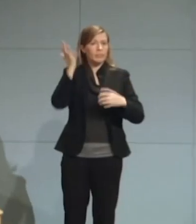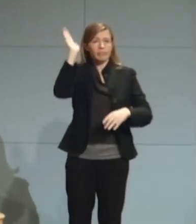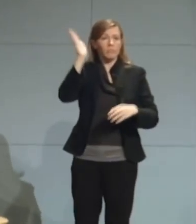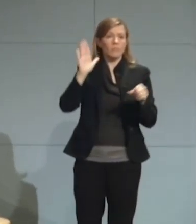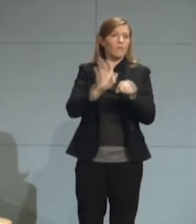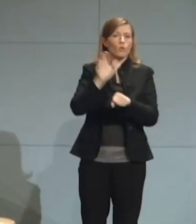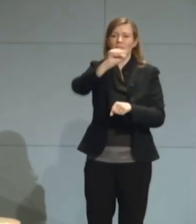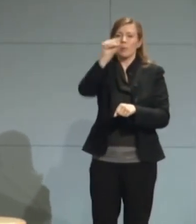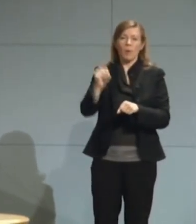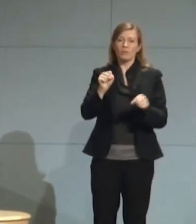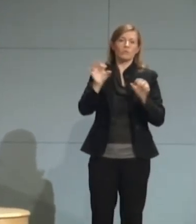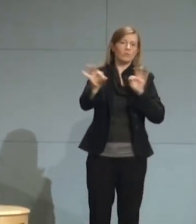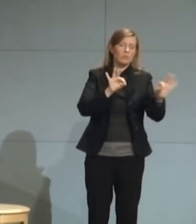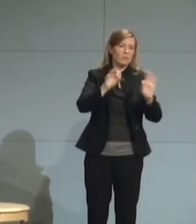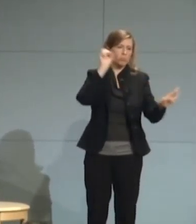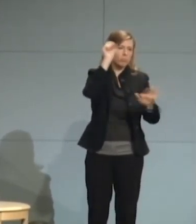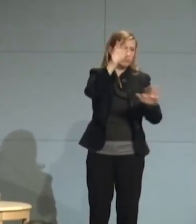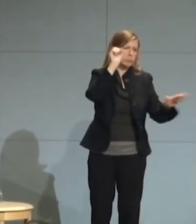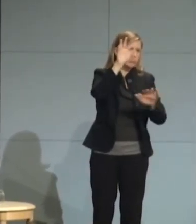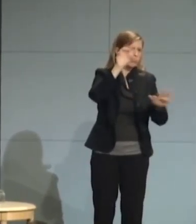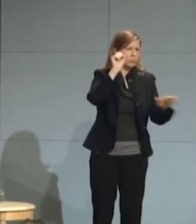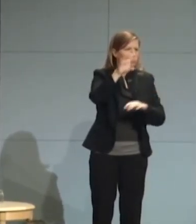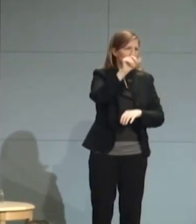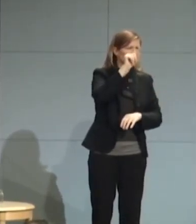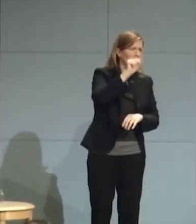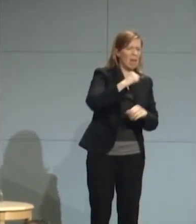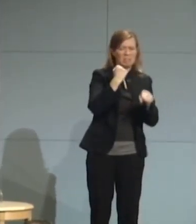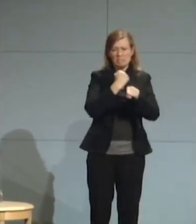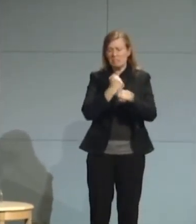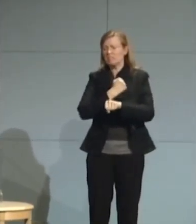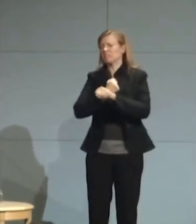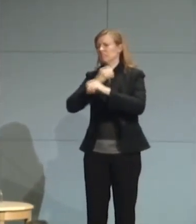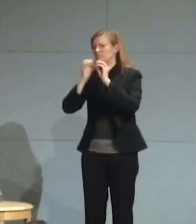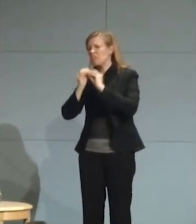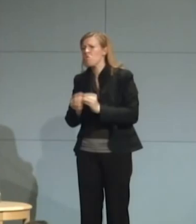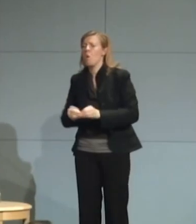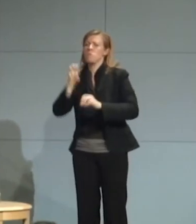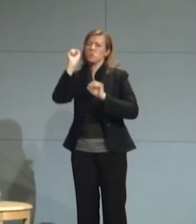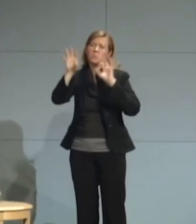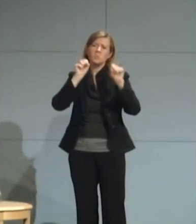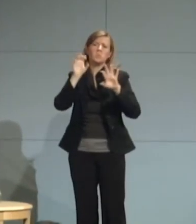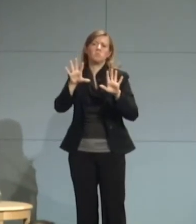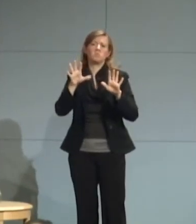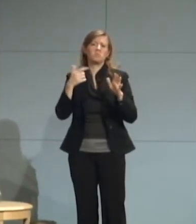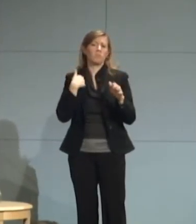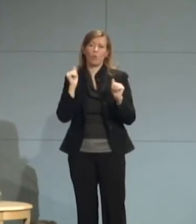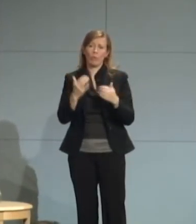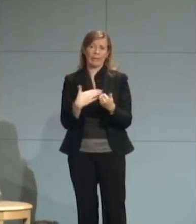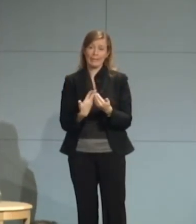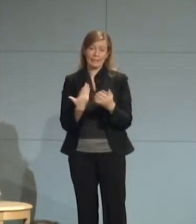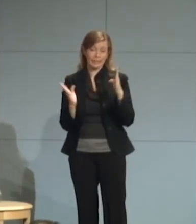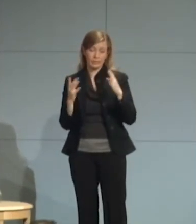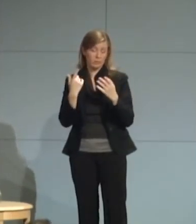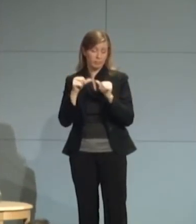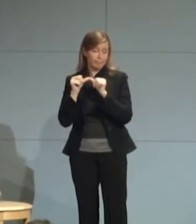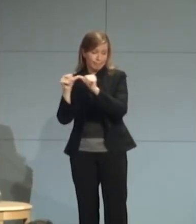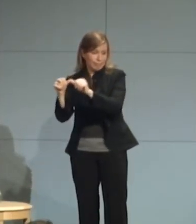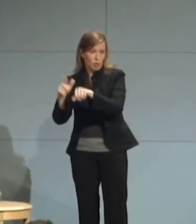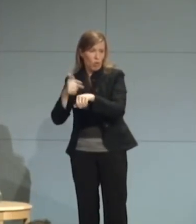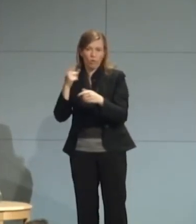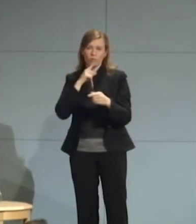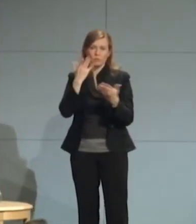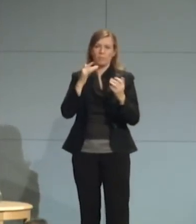beyond anything that I have ever witnessed before. Because this man who you didn't support wins re-election, you wish to secede from